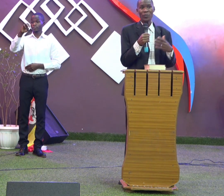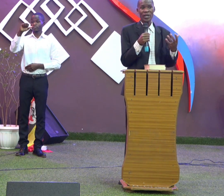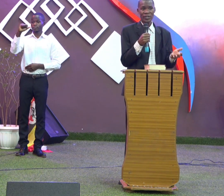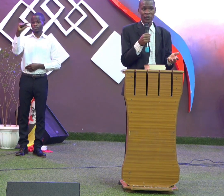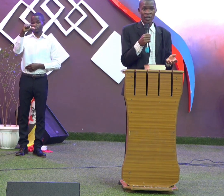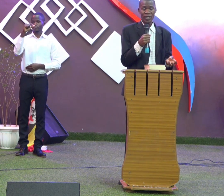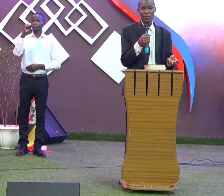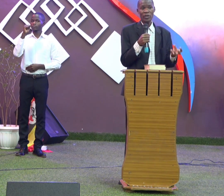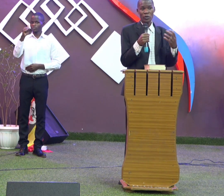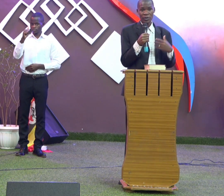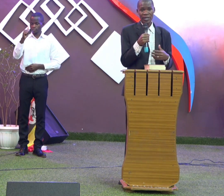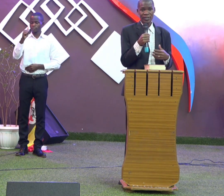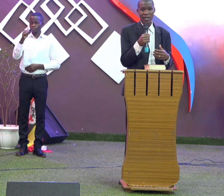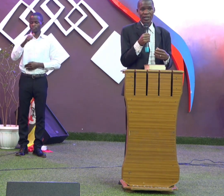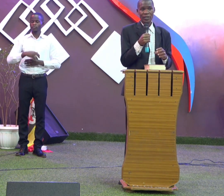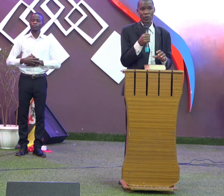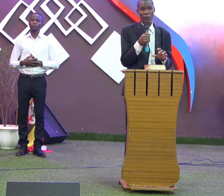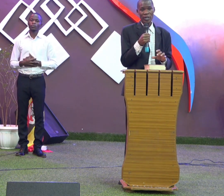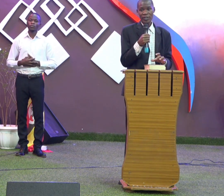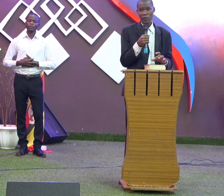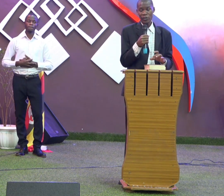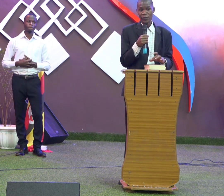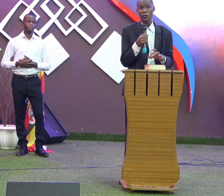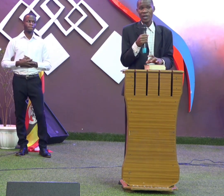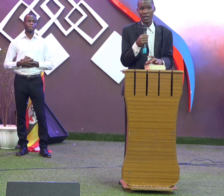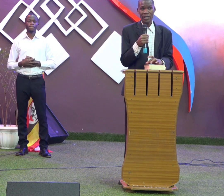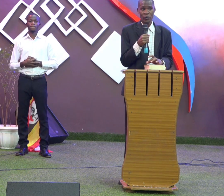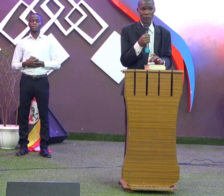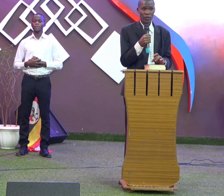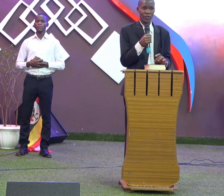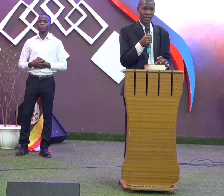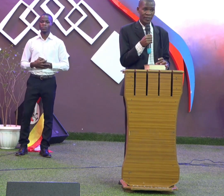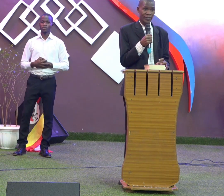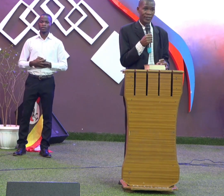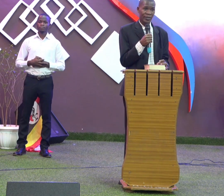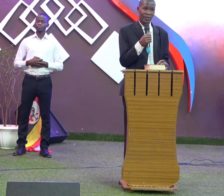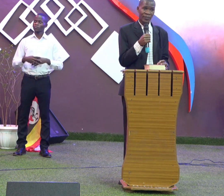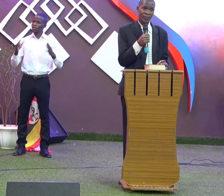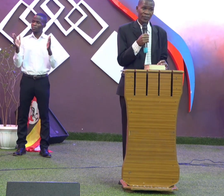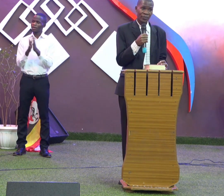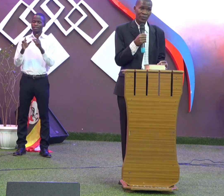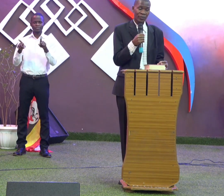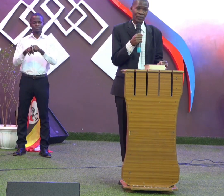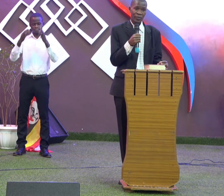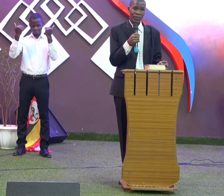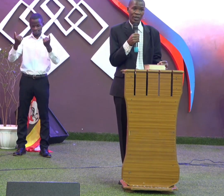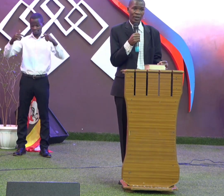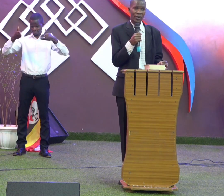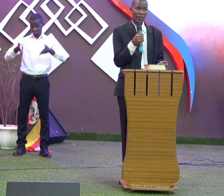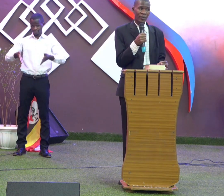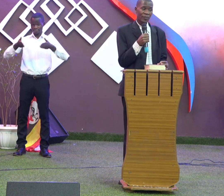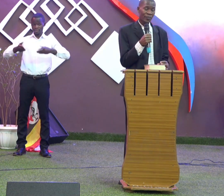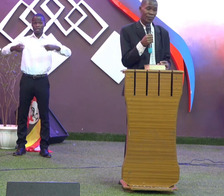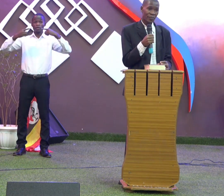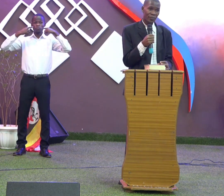not surprised when they came and told us that it was Pastor Joseph Serumaga that was going to take us. Era njagala okulangirira mu butongole nti